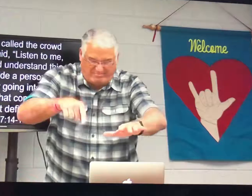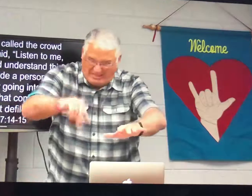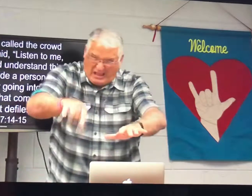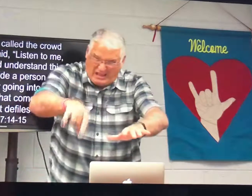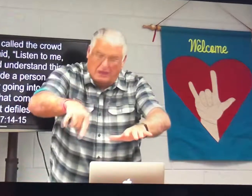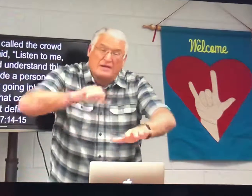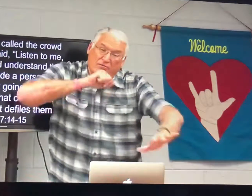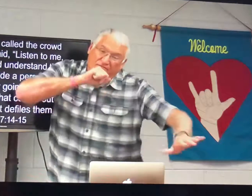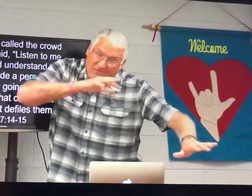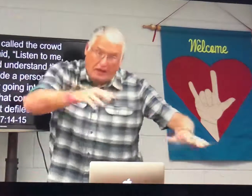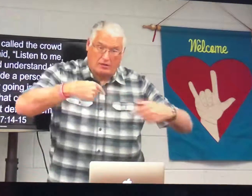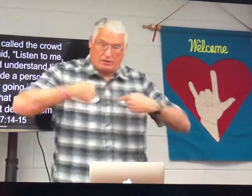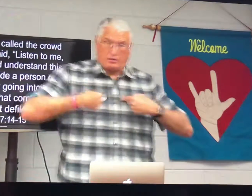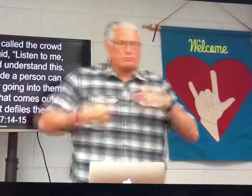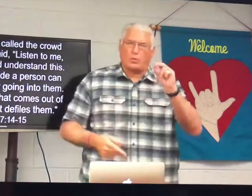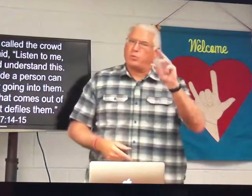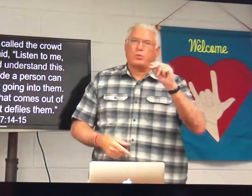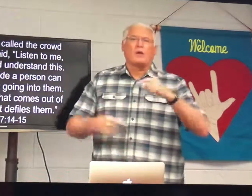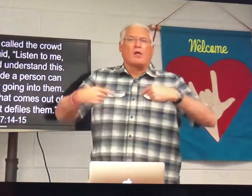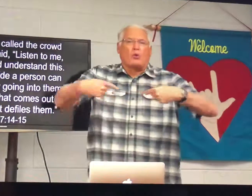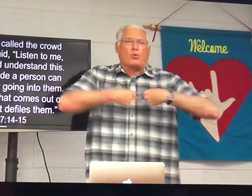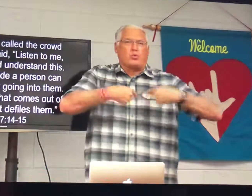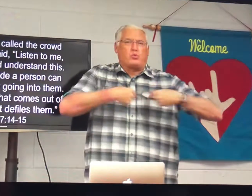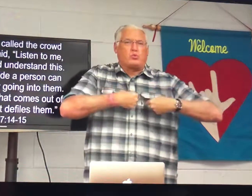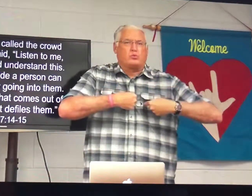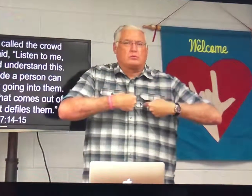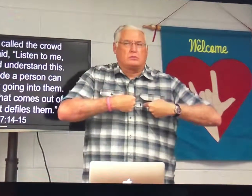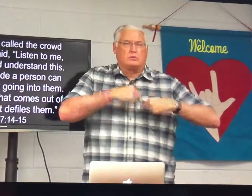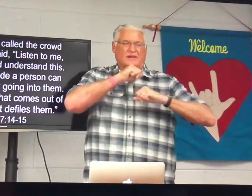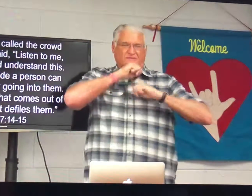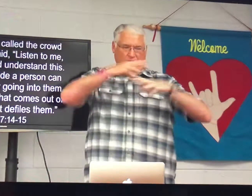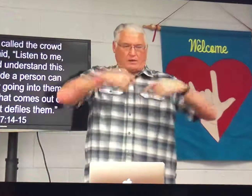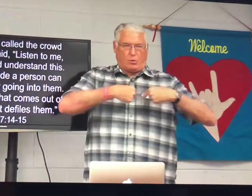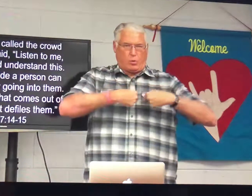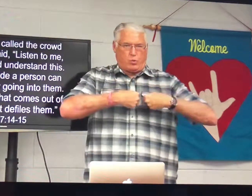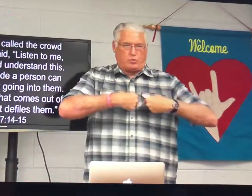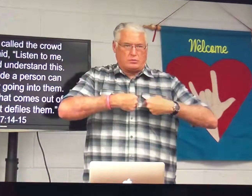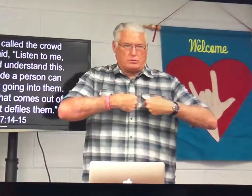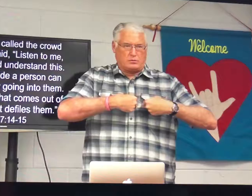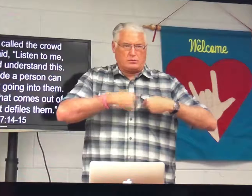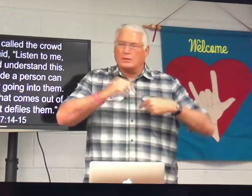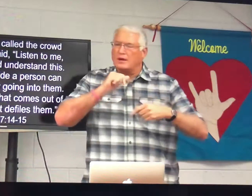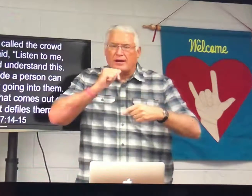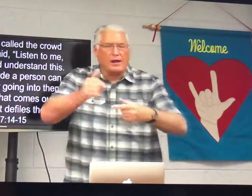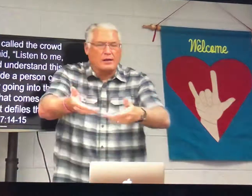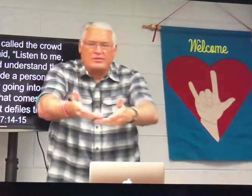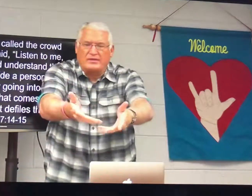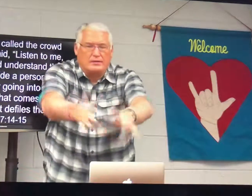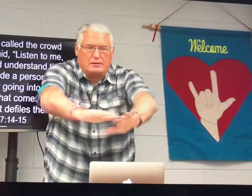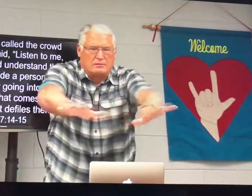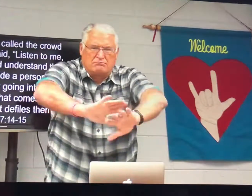I still do that from time to time. Ridge wide, nothing wrong with that. 2-2. I see my window. I'm actually